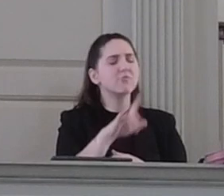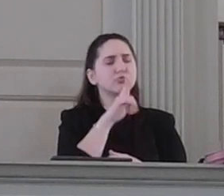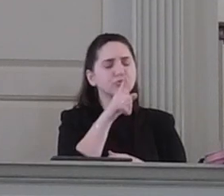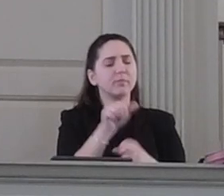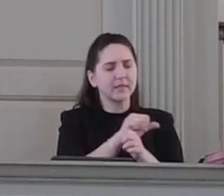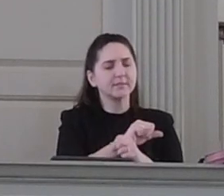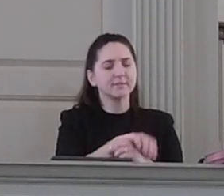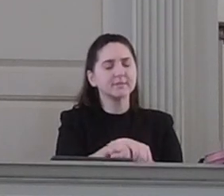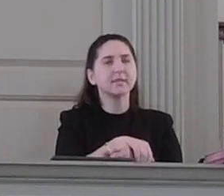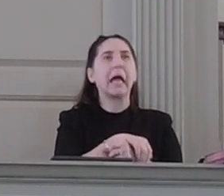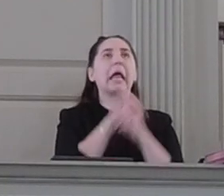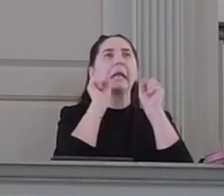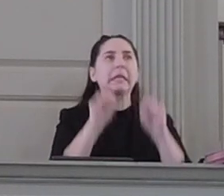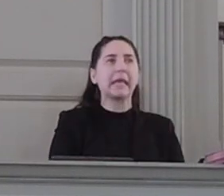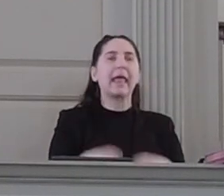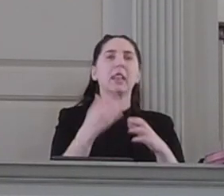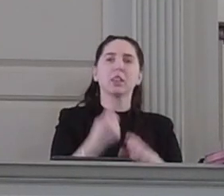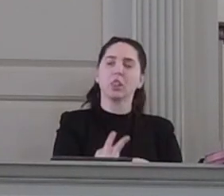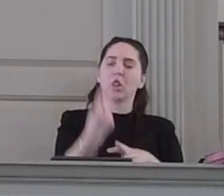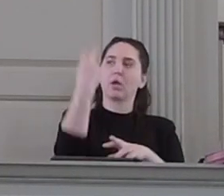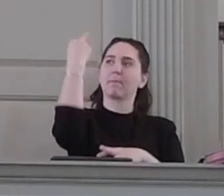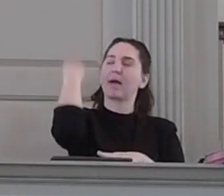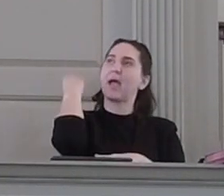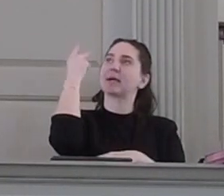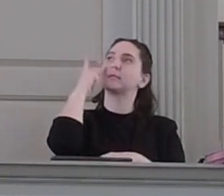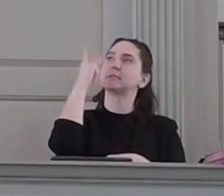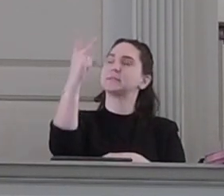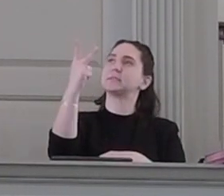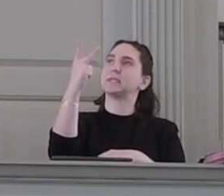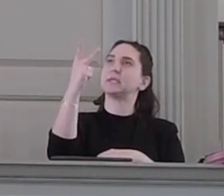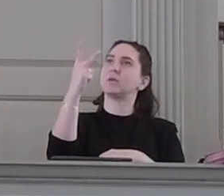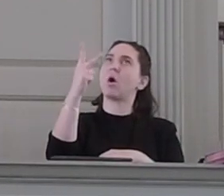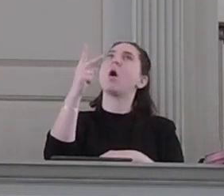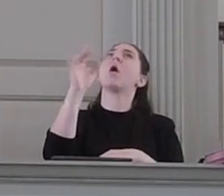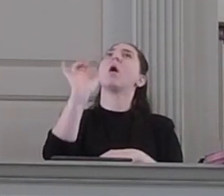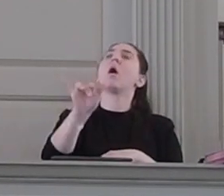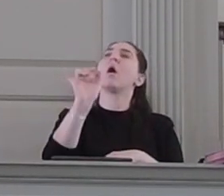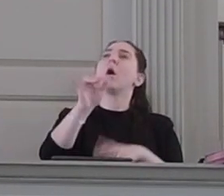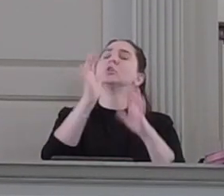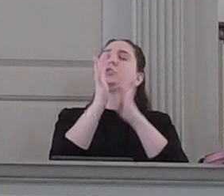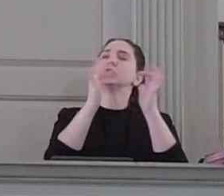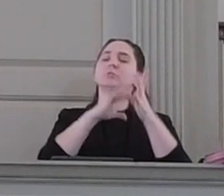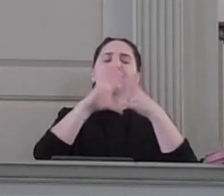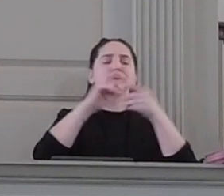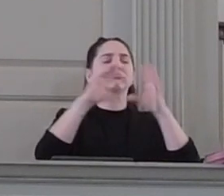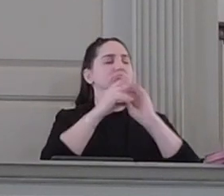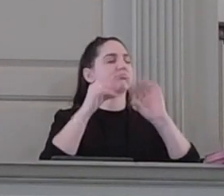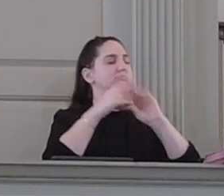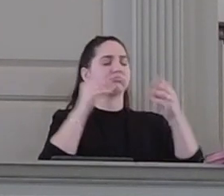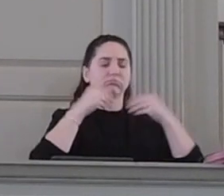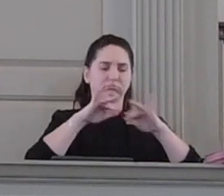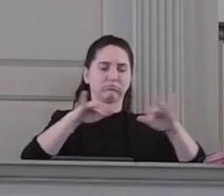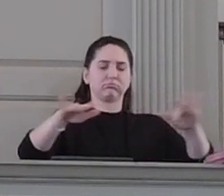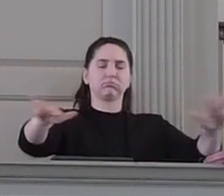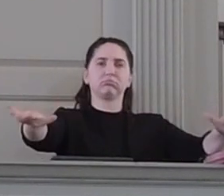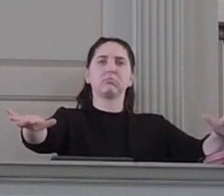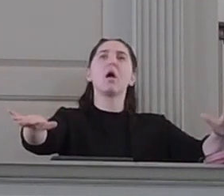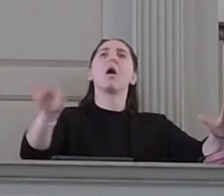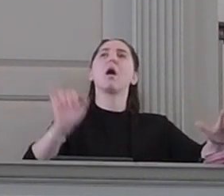Now we can look back at everything that Jesus told us and be sure that he knew what he was talking about.